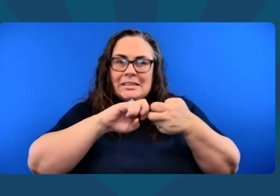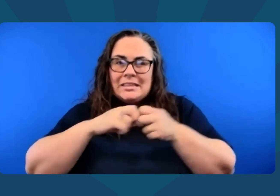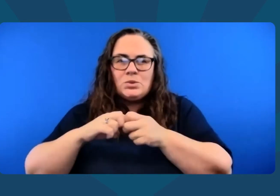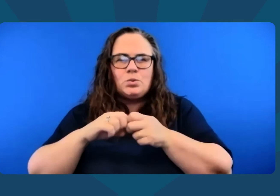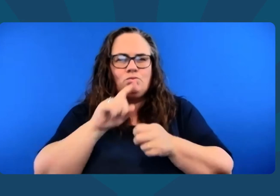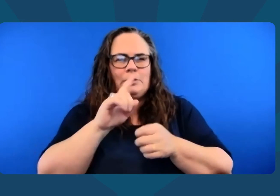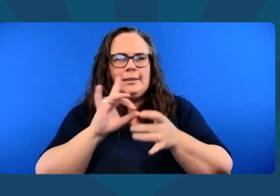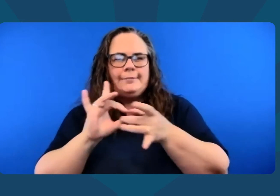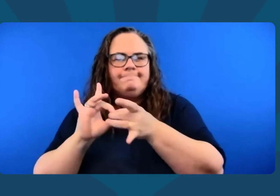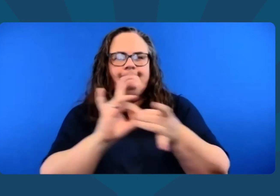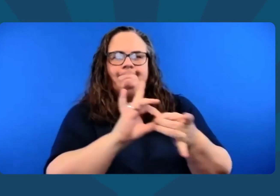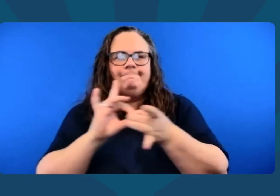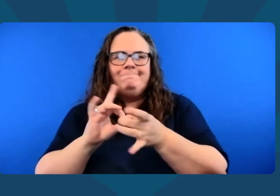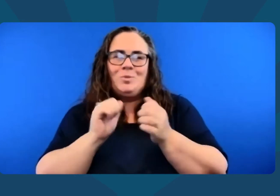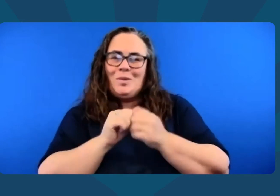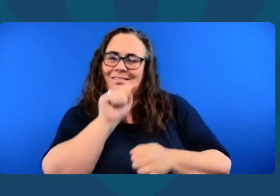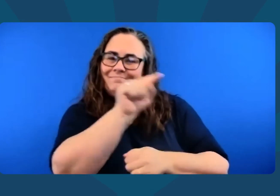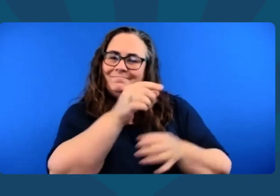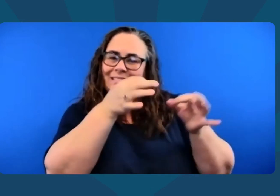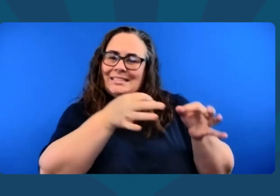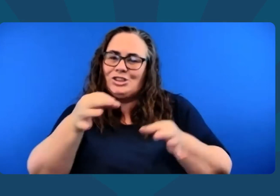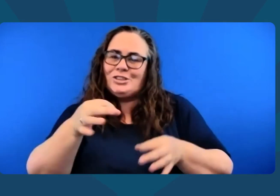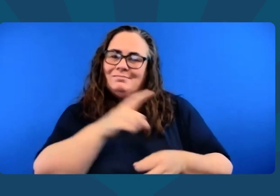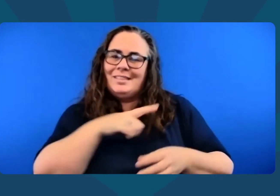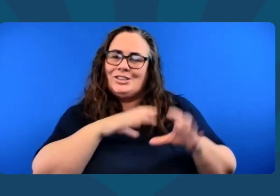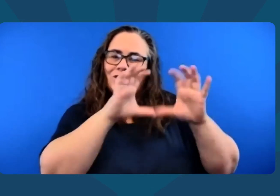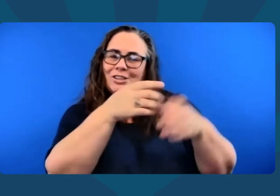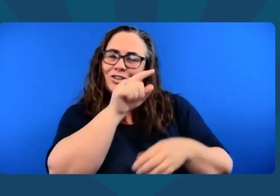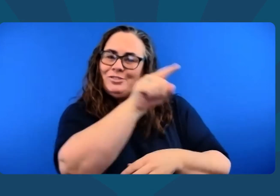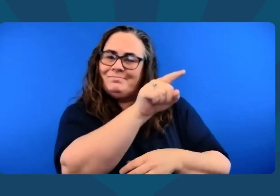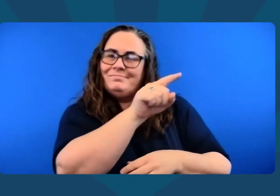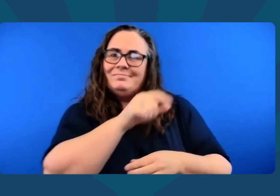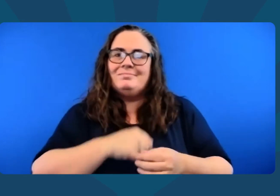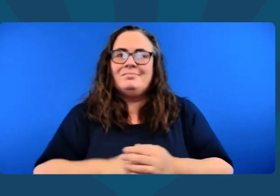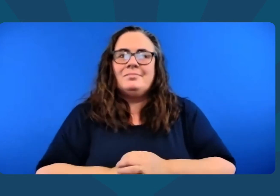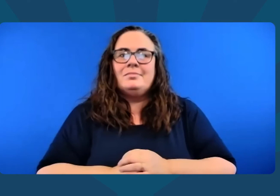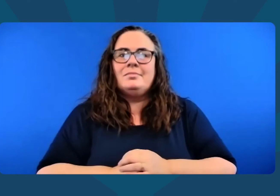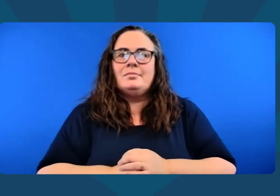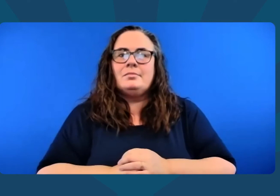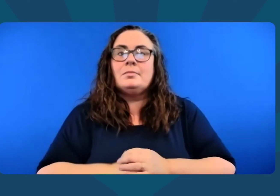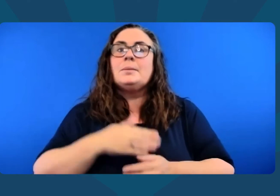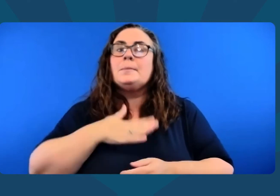These issues are directly connected to the decisions our legislature makes.